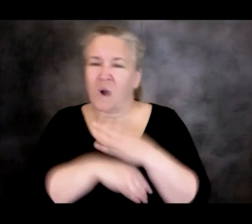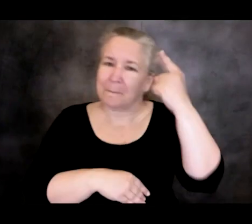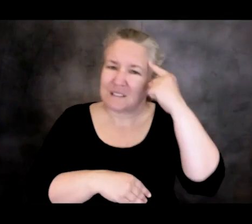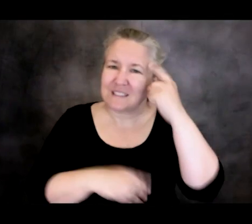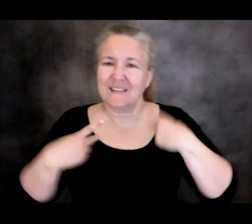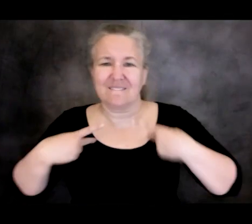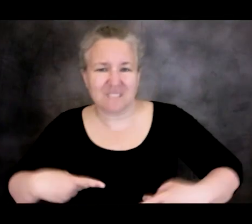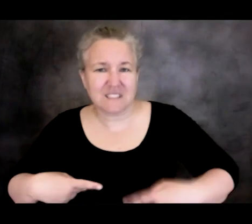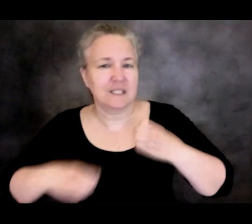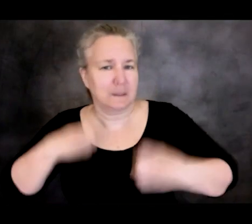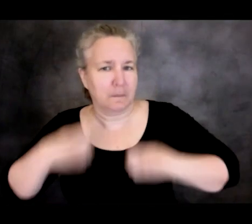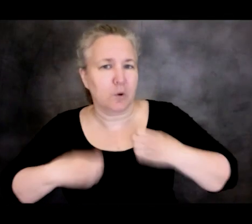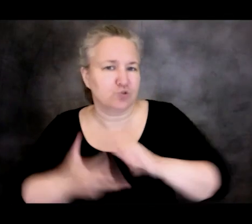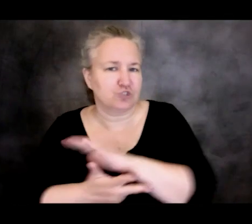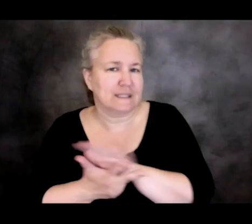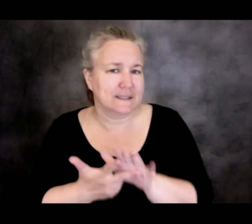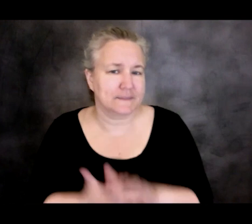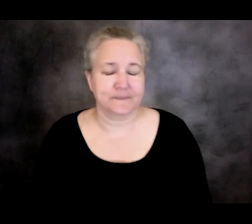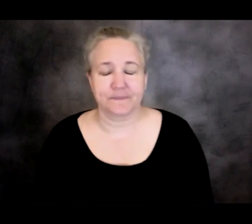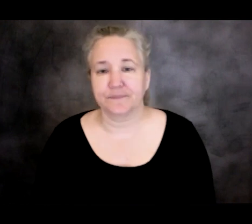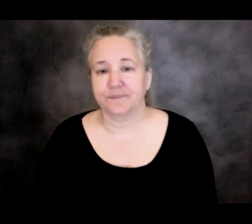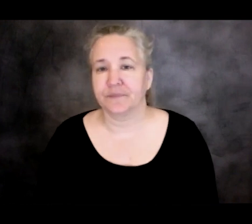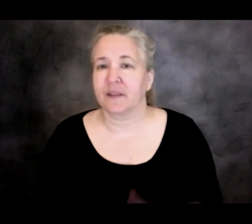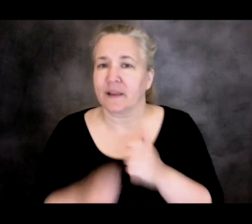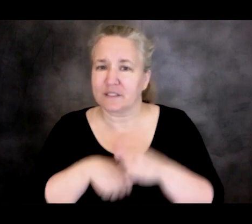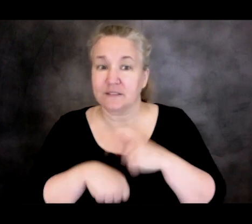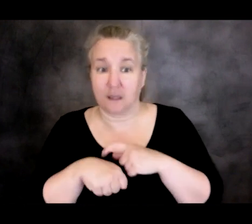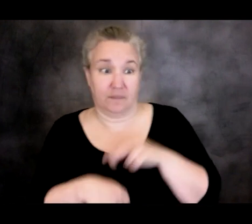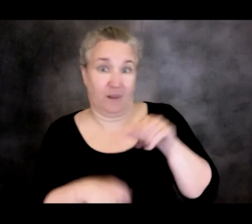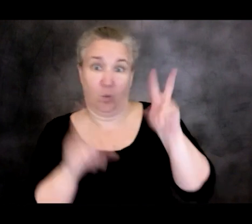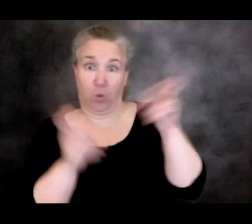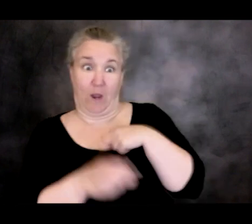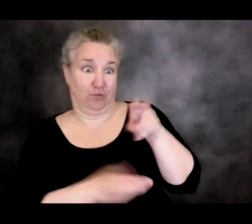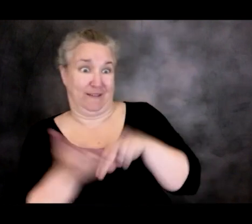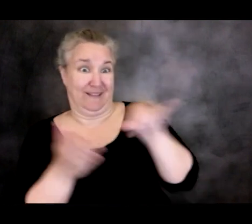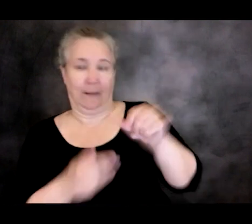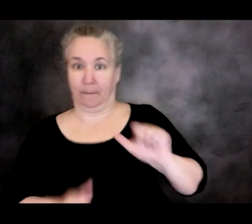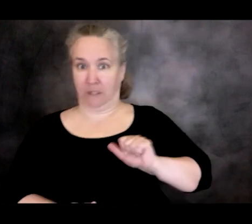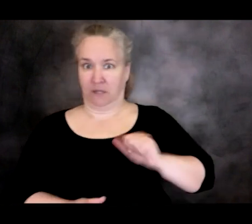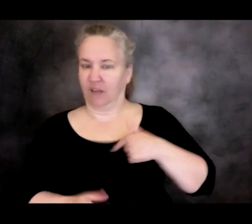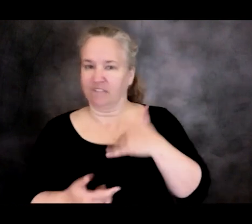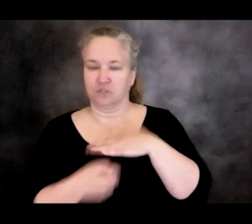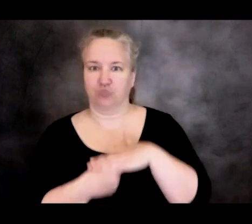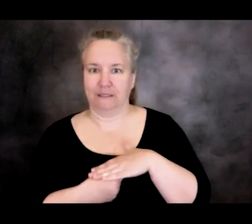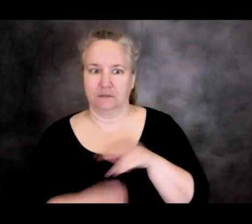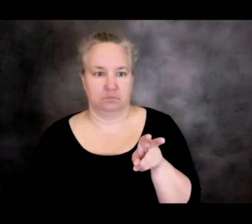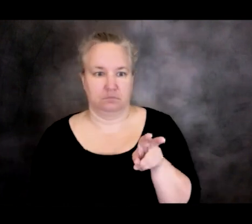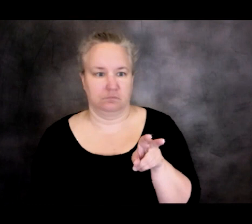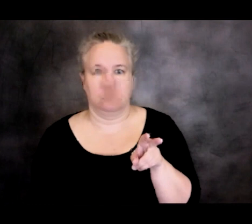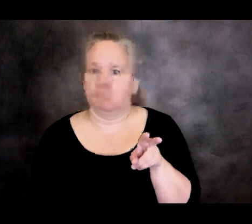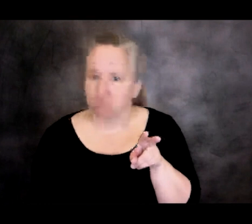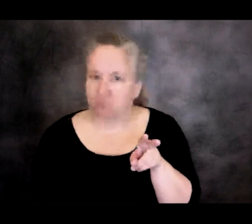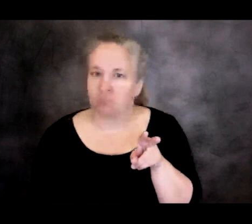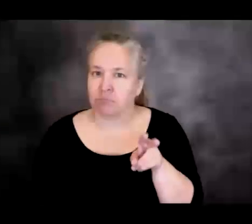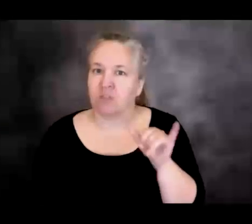and emotionally. Every time I read this quote, I get stressed out. It's a lot. This is a lot for young people